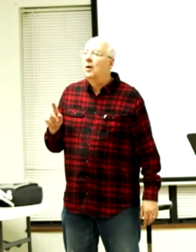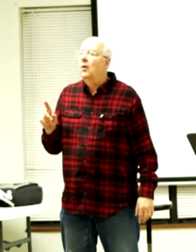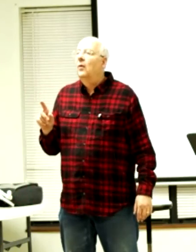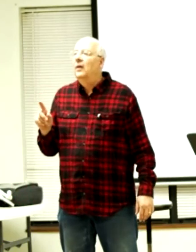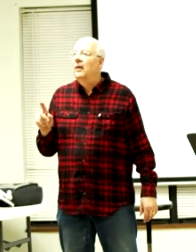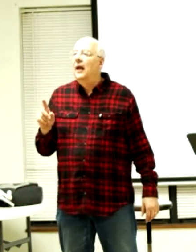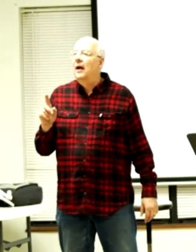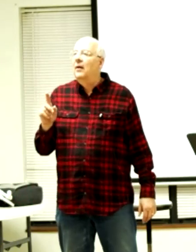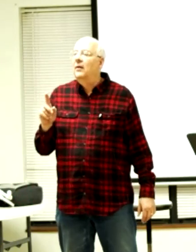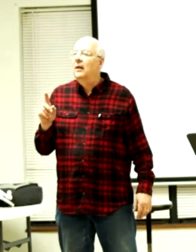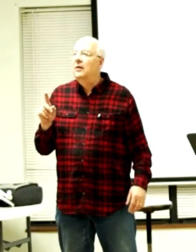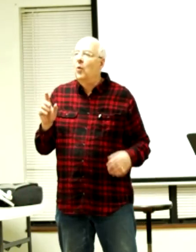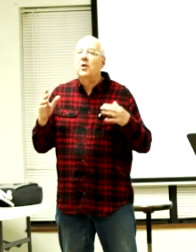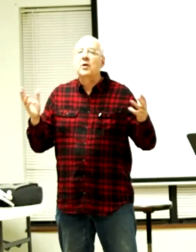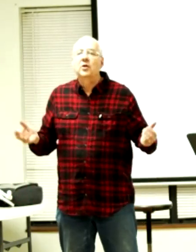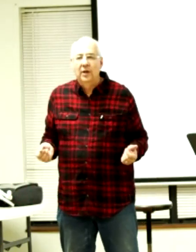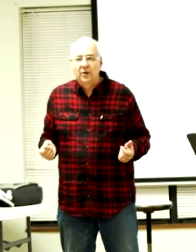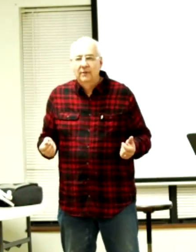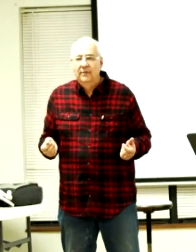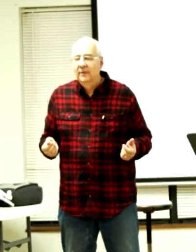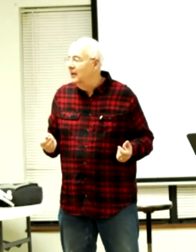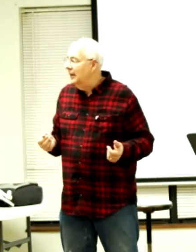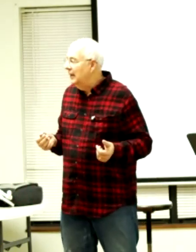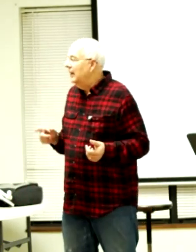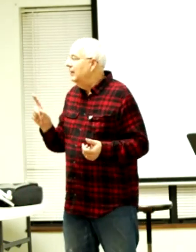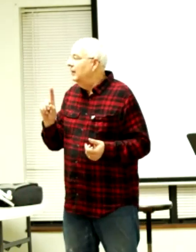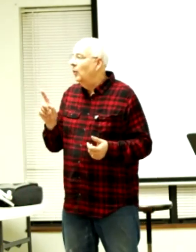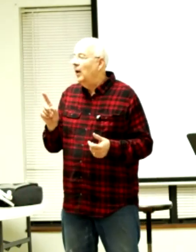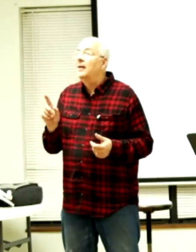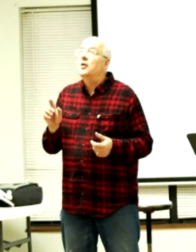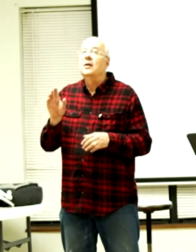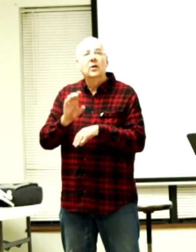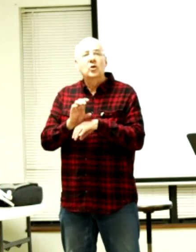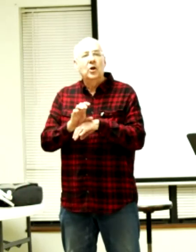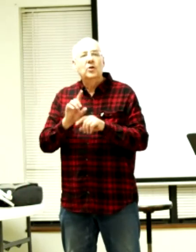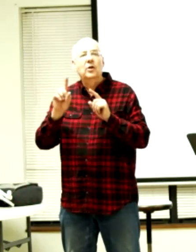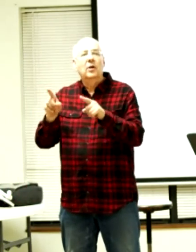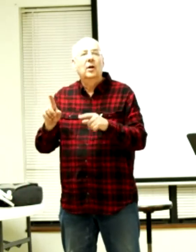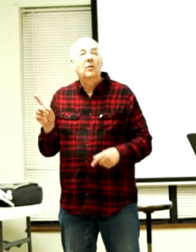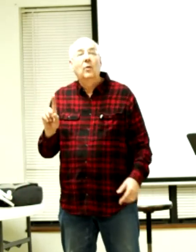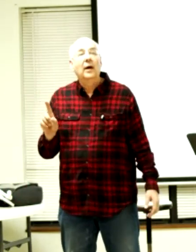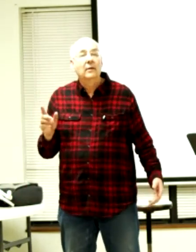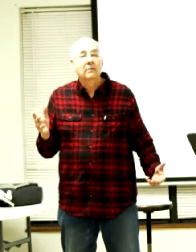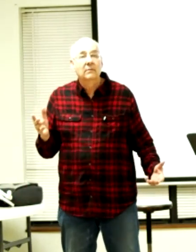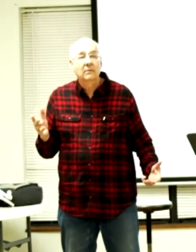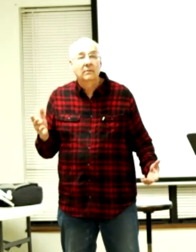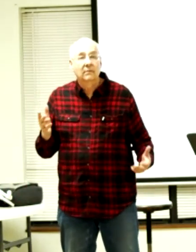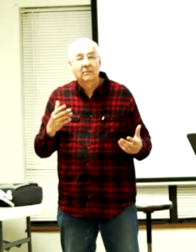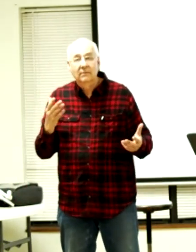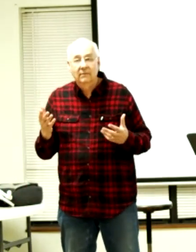So now, where do you go to church? Where? Sorry, church go where? You